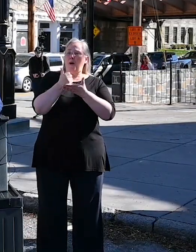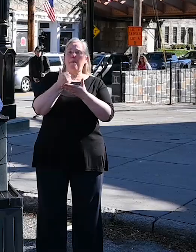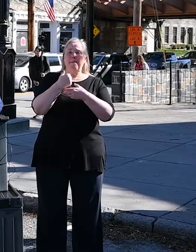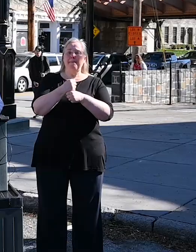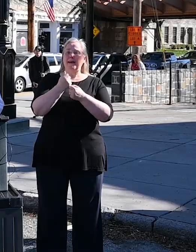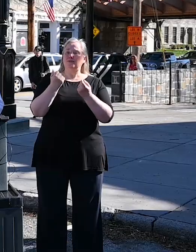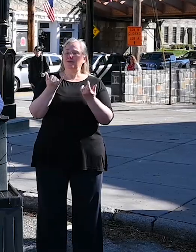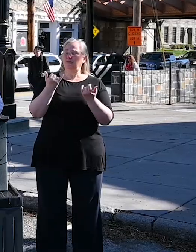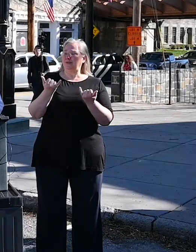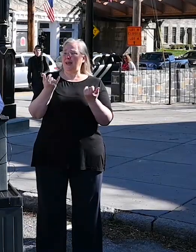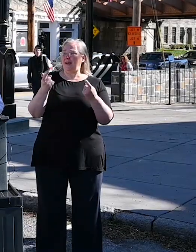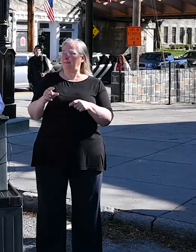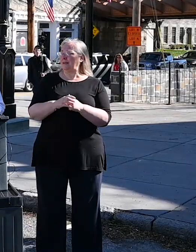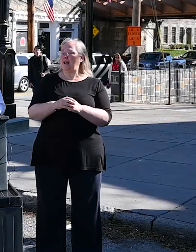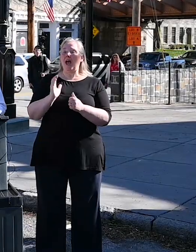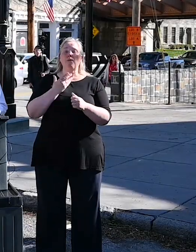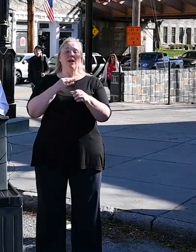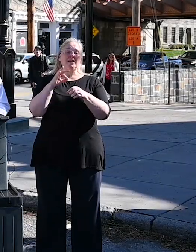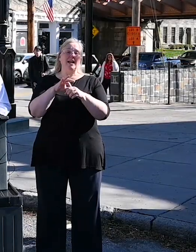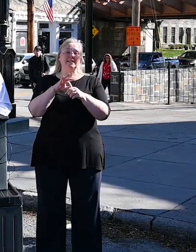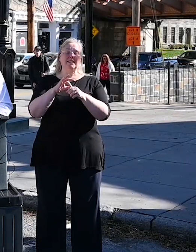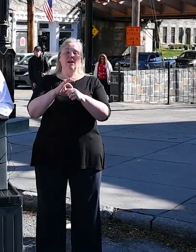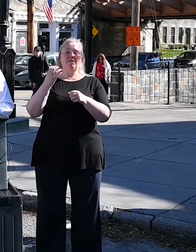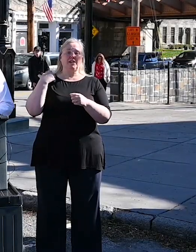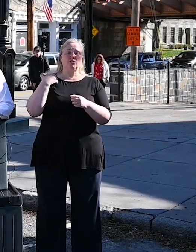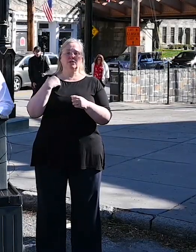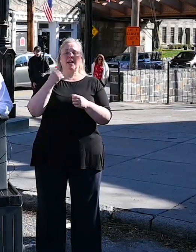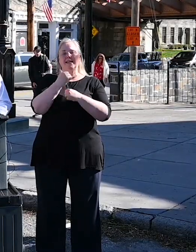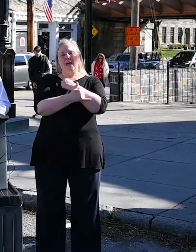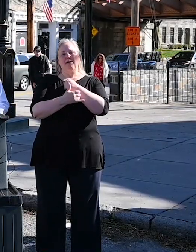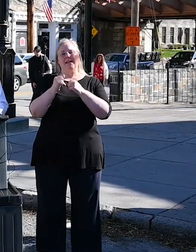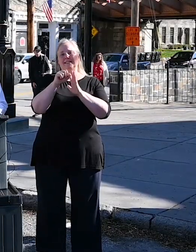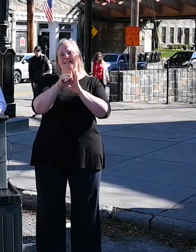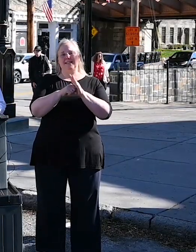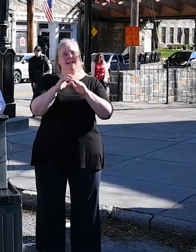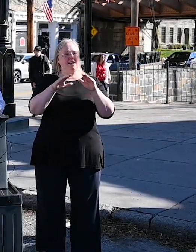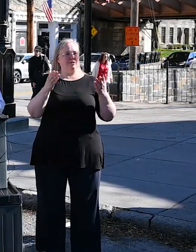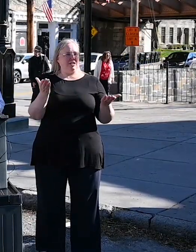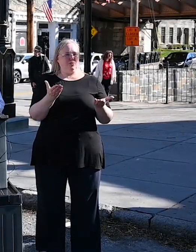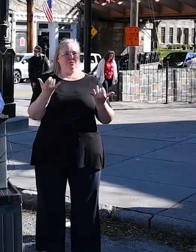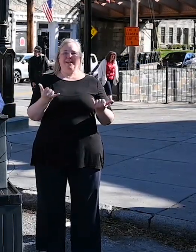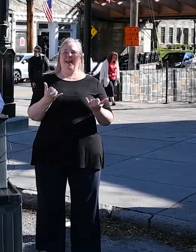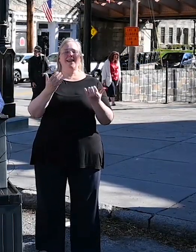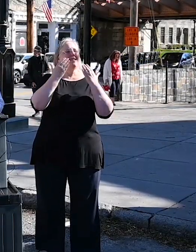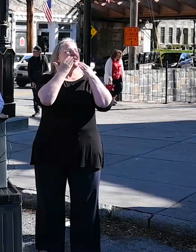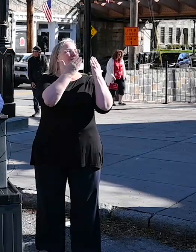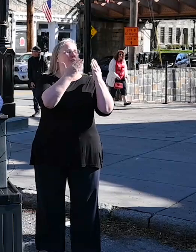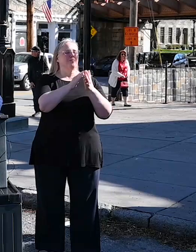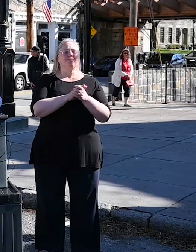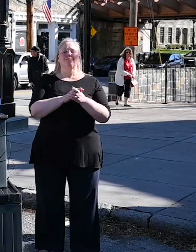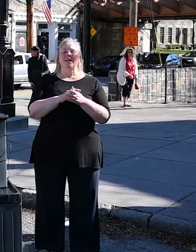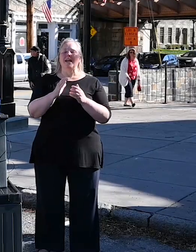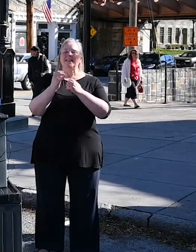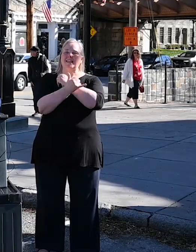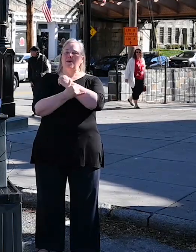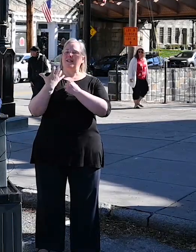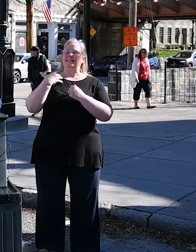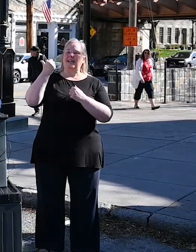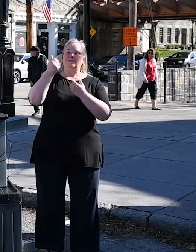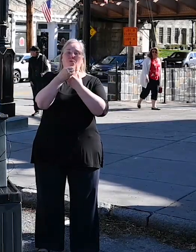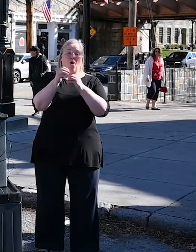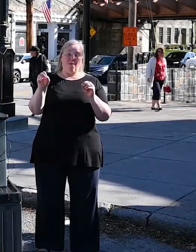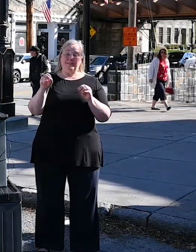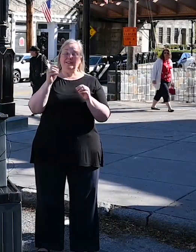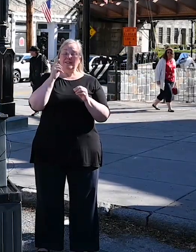possible. Our elected officials at the county and state level who are here with us today, thank you. The county executive's